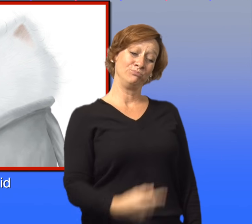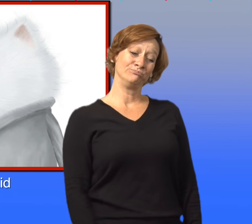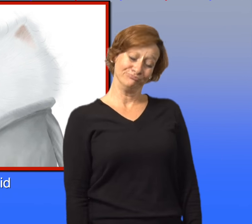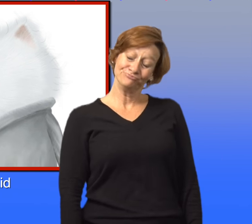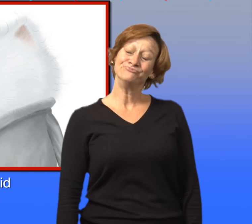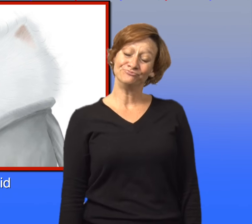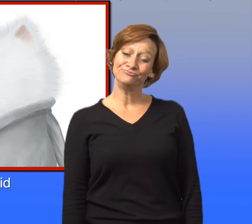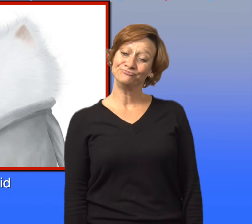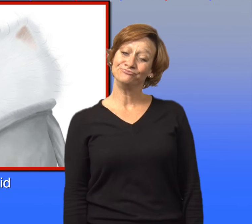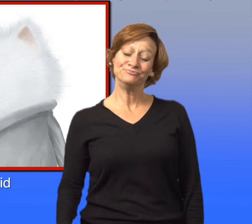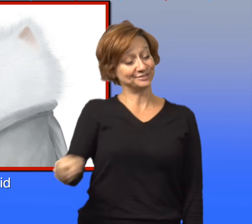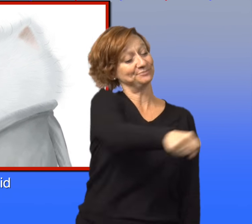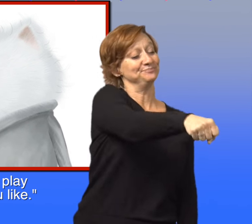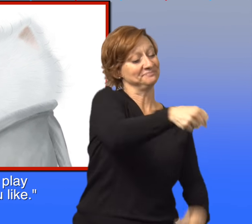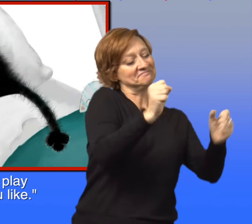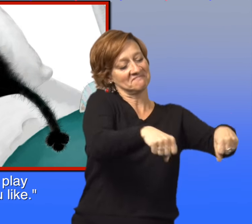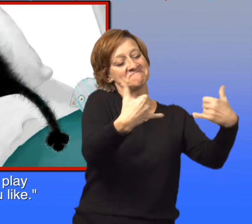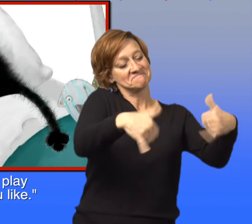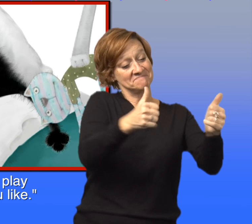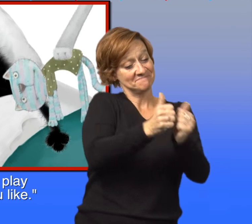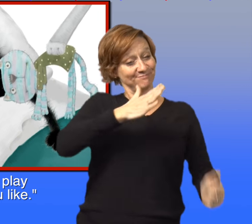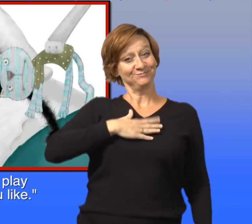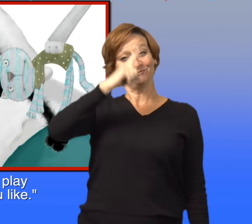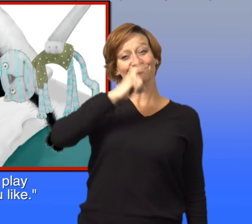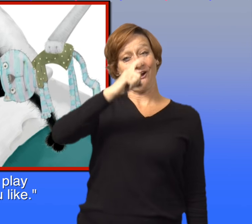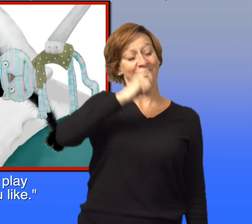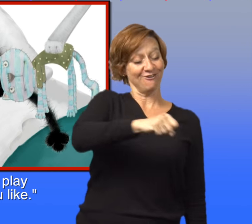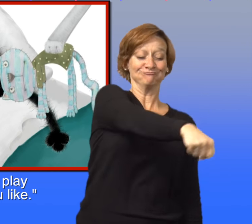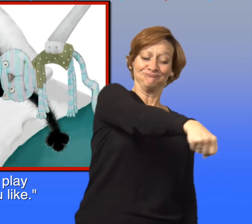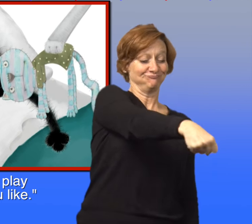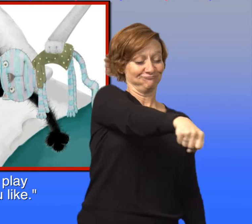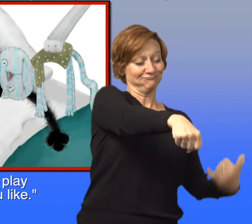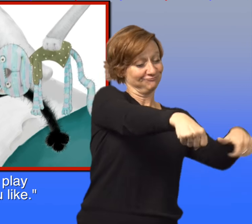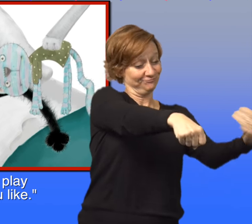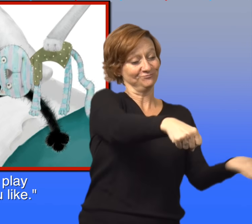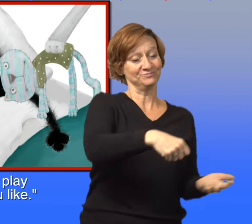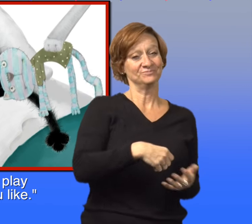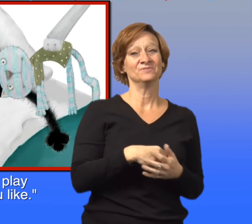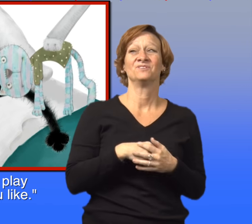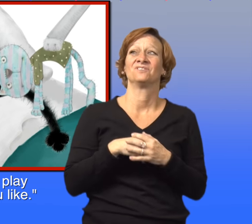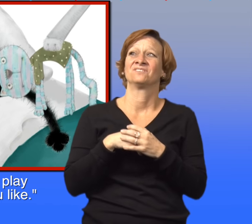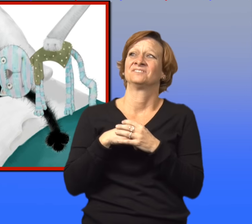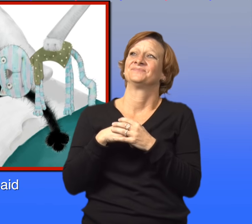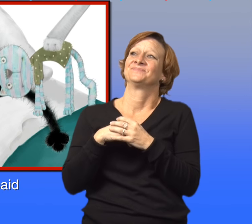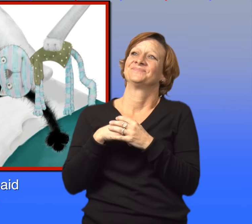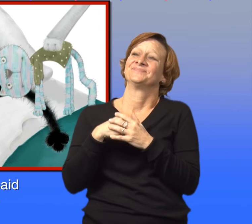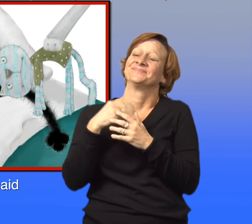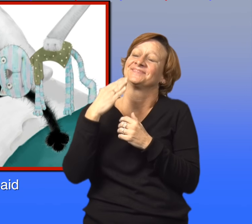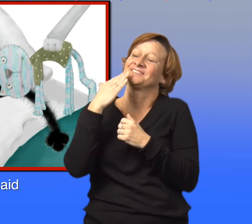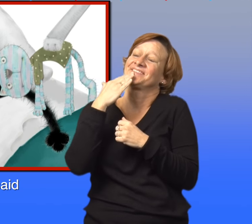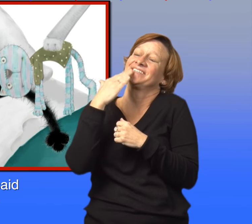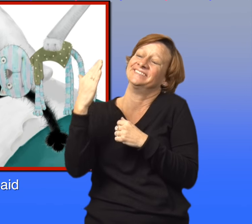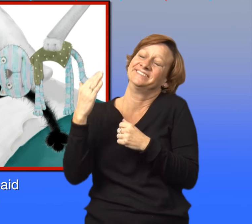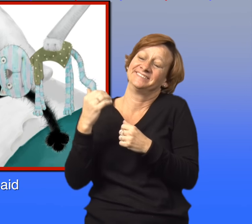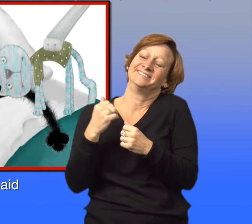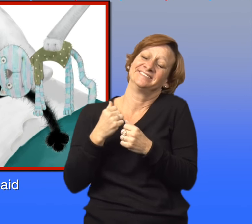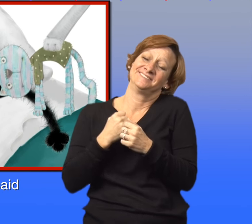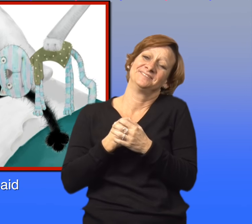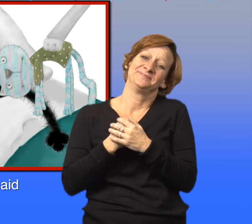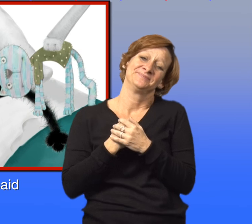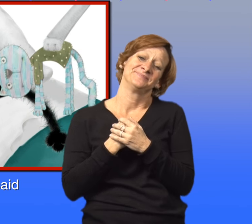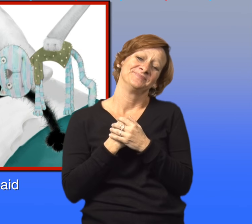Told you so, said his little sister. But you can play with Kitty, if you like. Thanks,